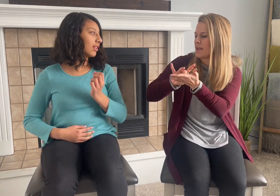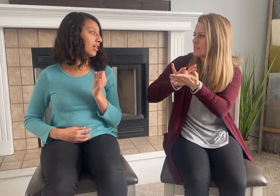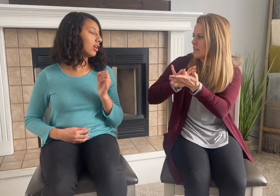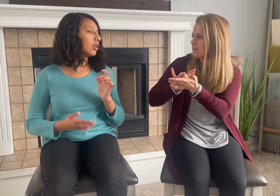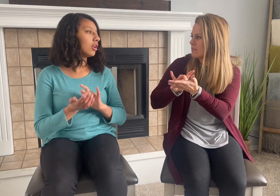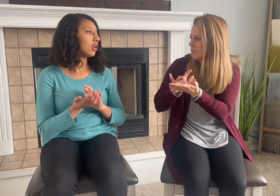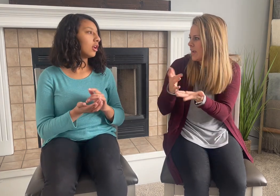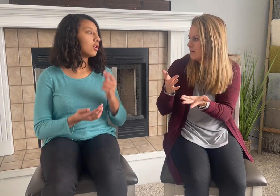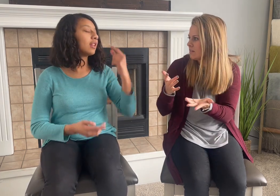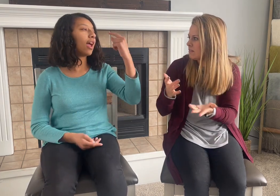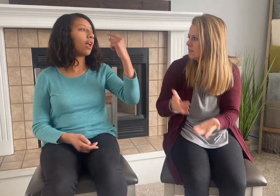medicine, right?